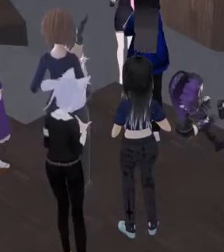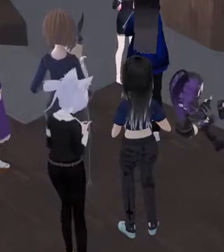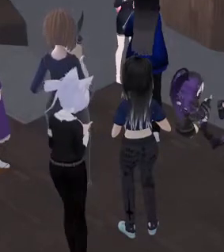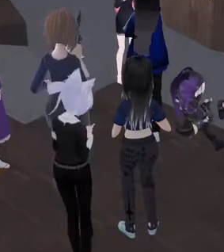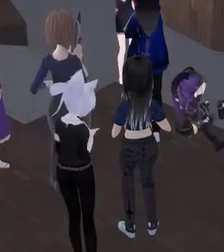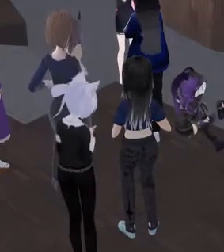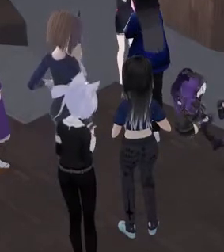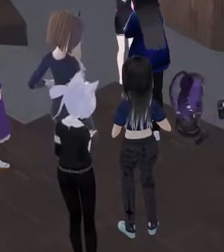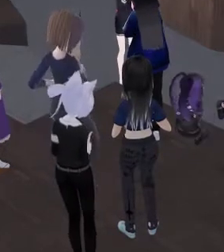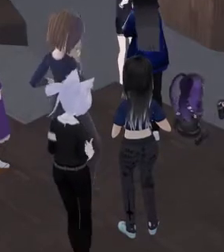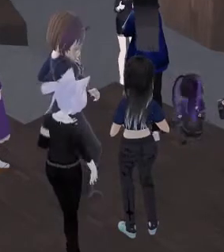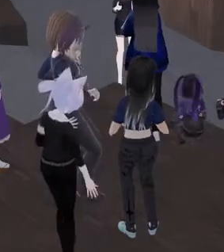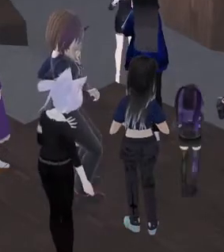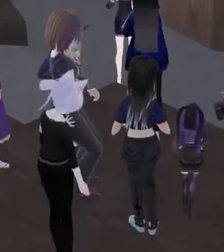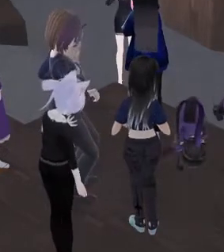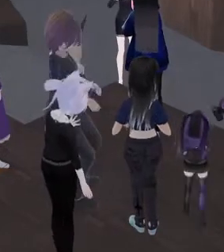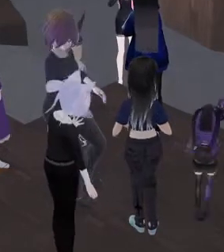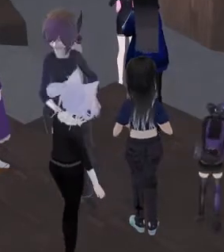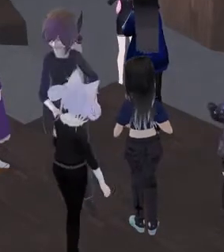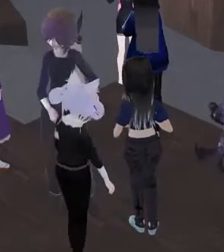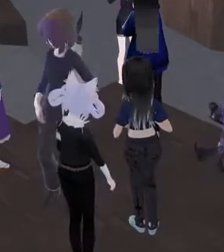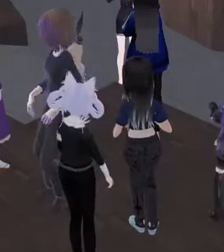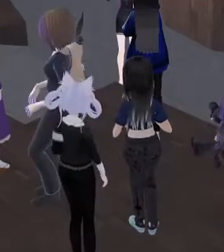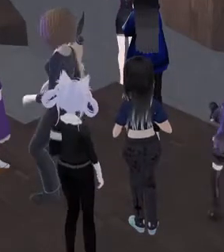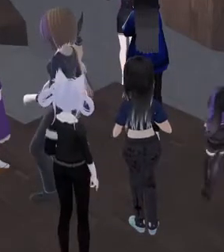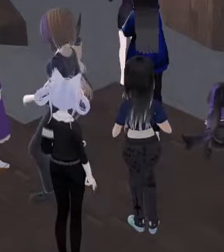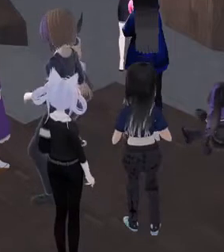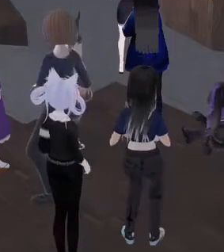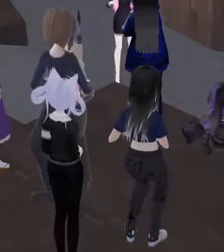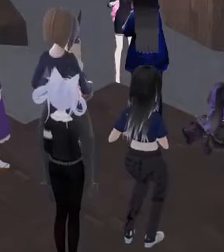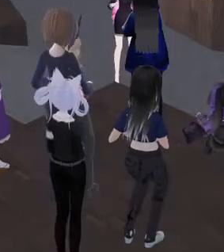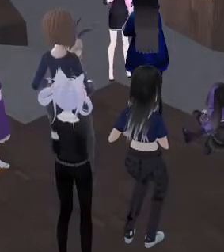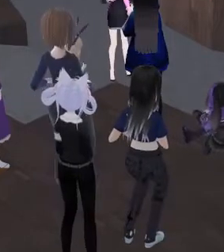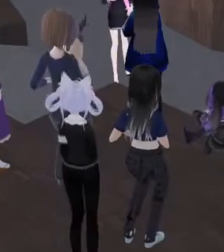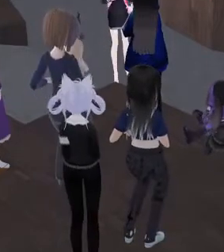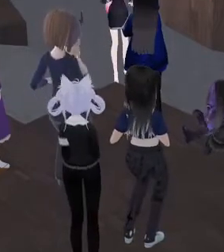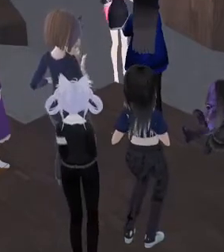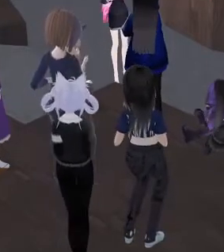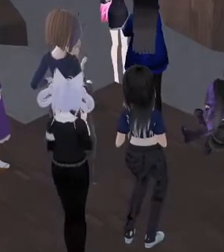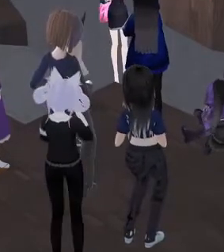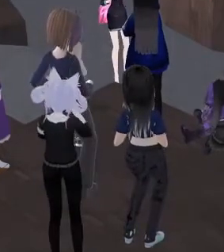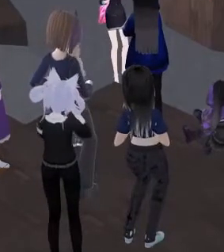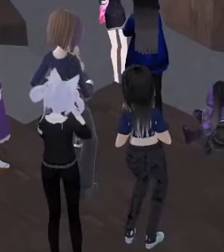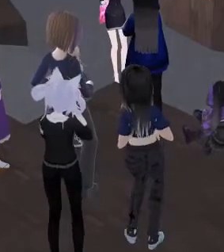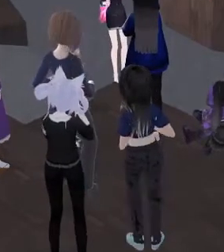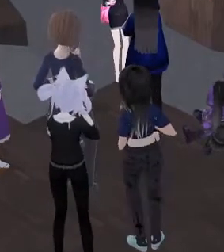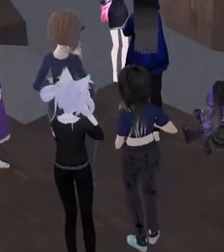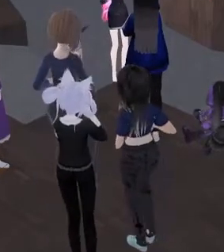gonna be behind your friend, being like, "Yeah, what he said. Yeah, yeah." Okay, so for my lefties, what I'm